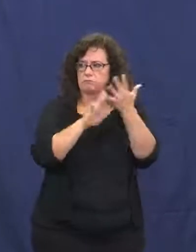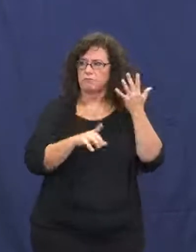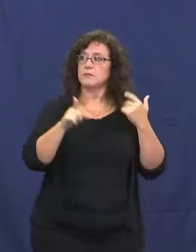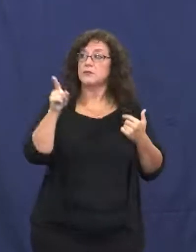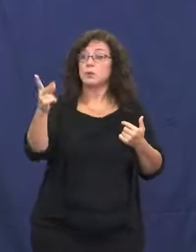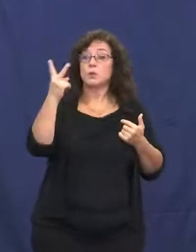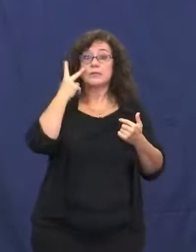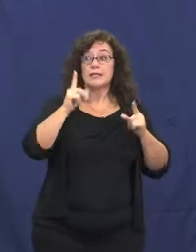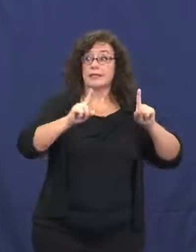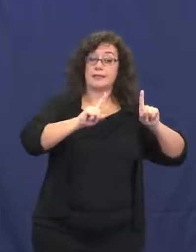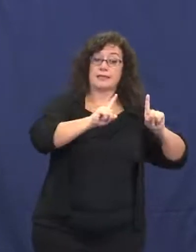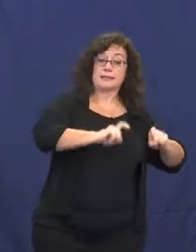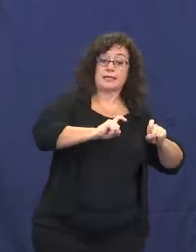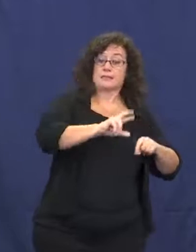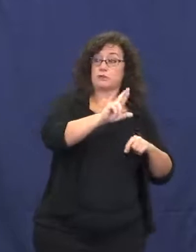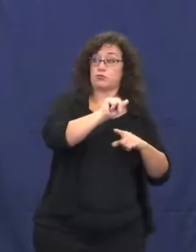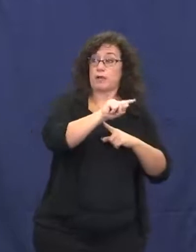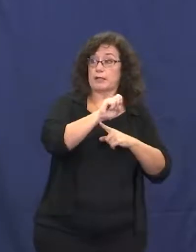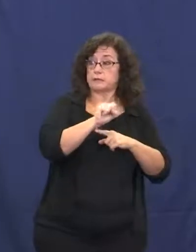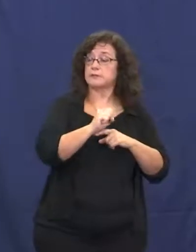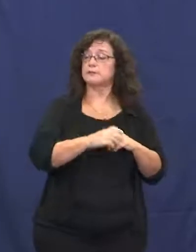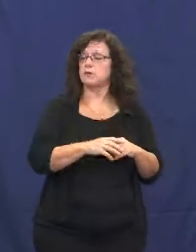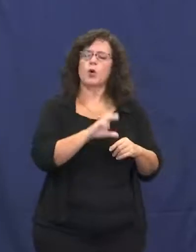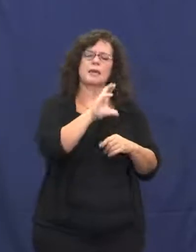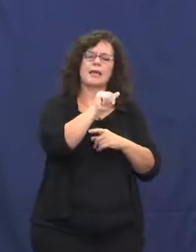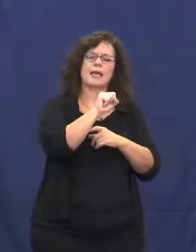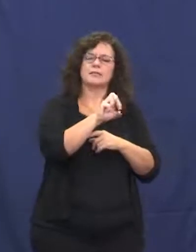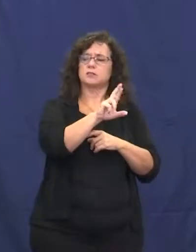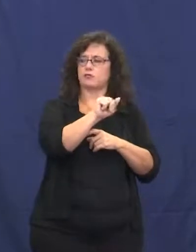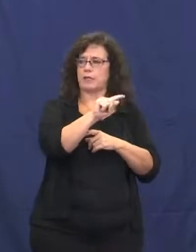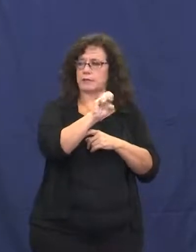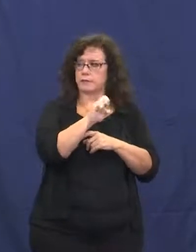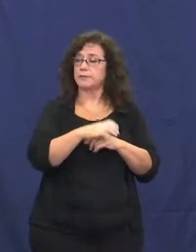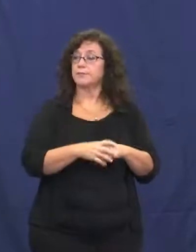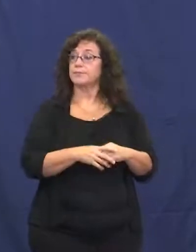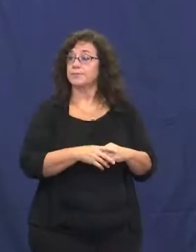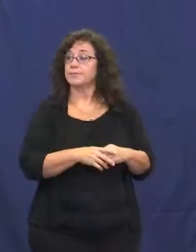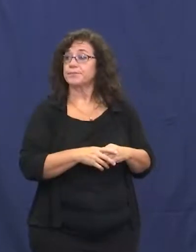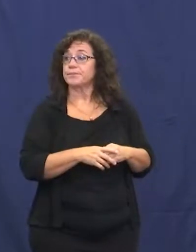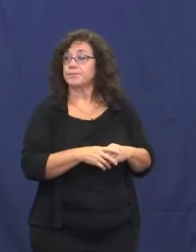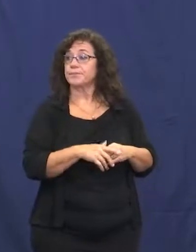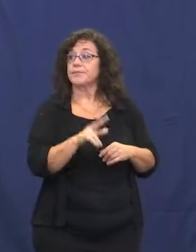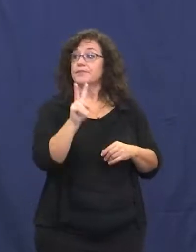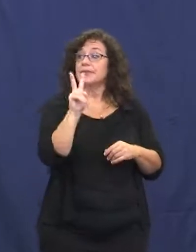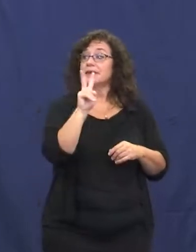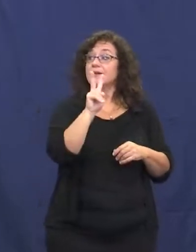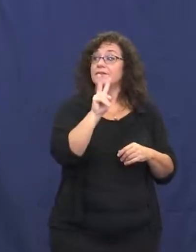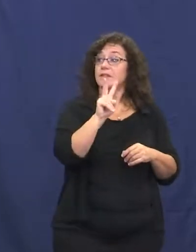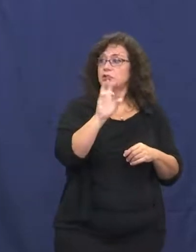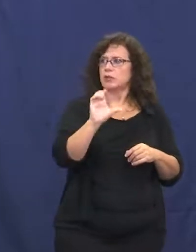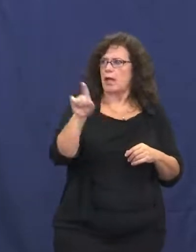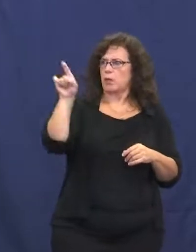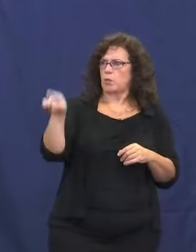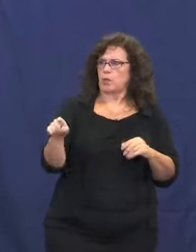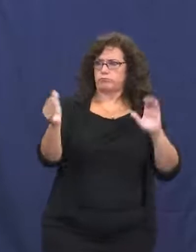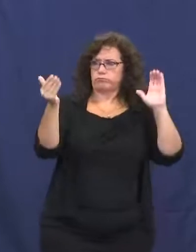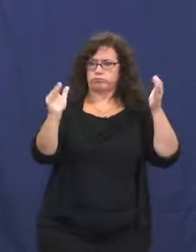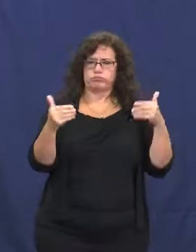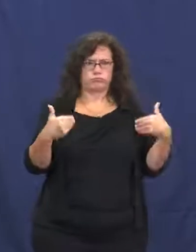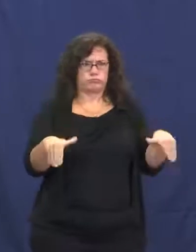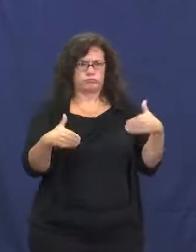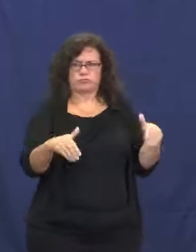just below LA, Ventura County is doing outstanding with regard to our testing rate.